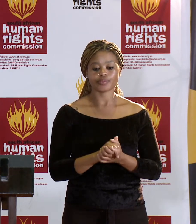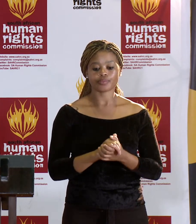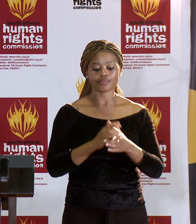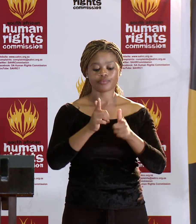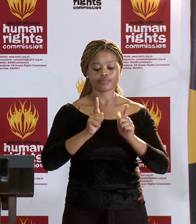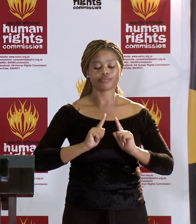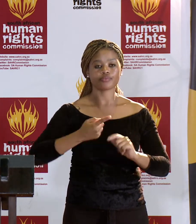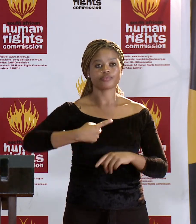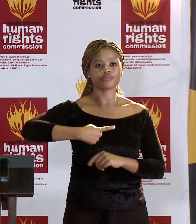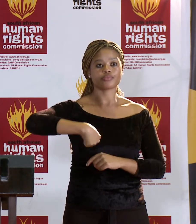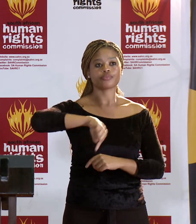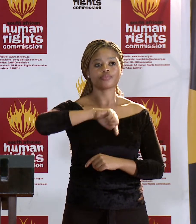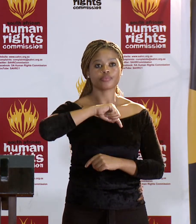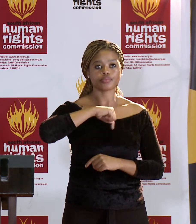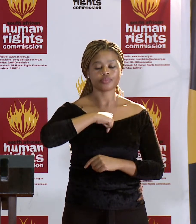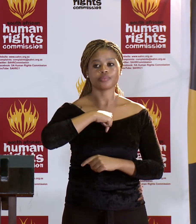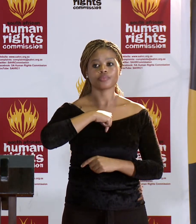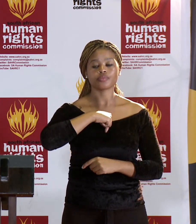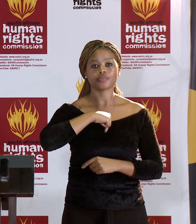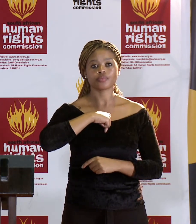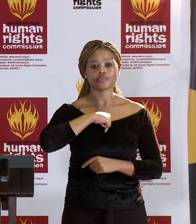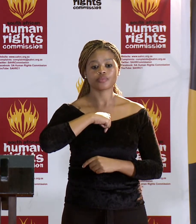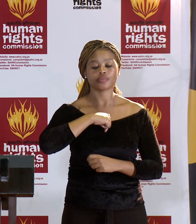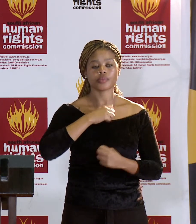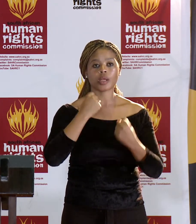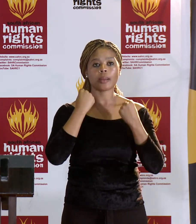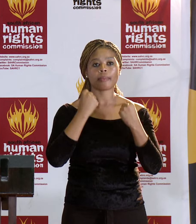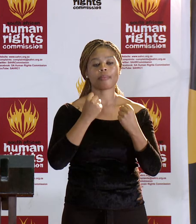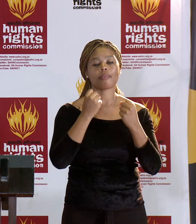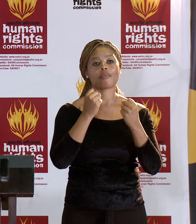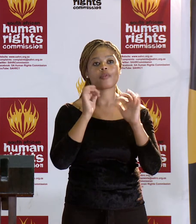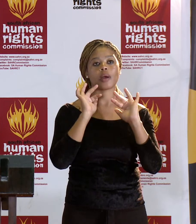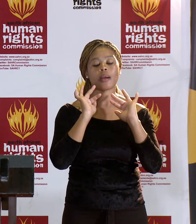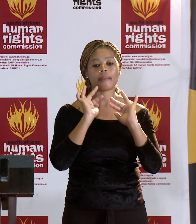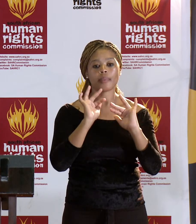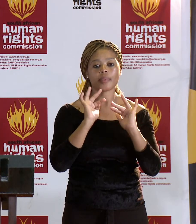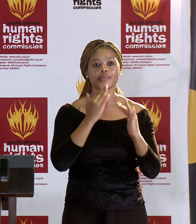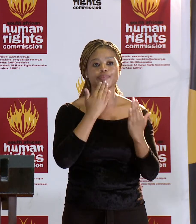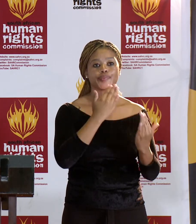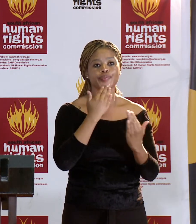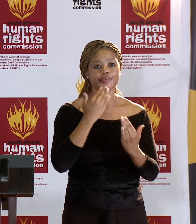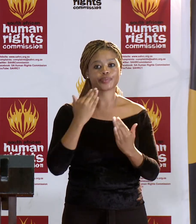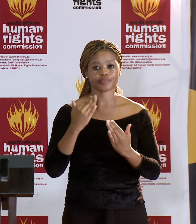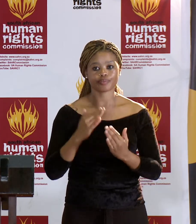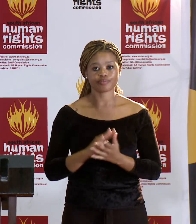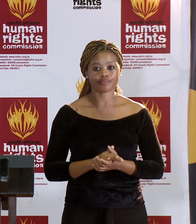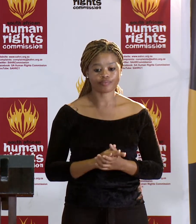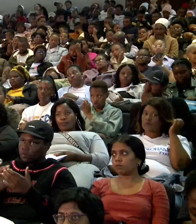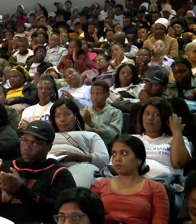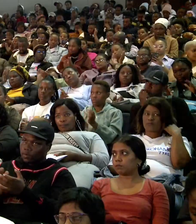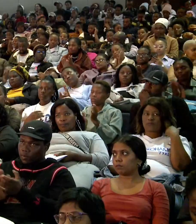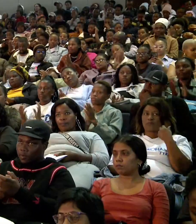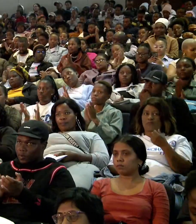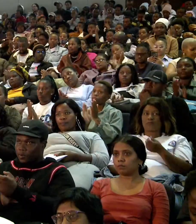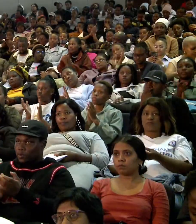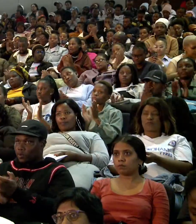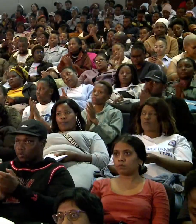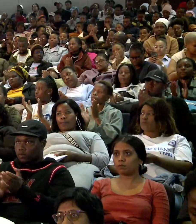allows us to be a powerful people. Thank you very, very much.